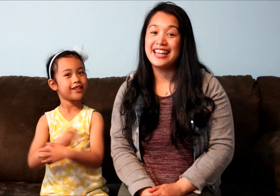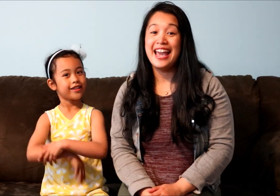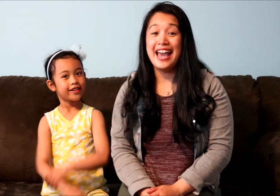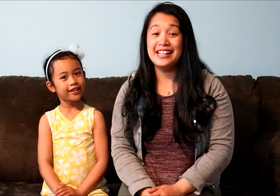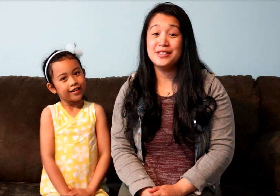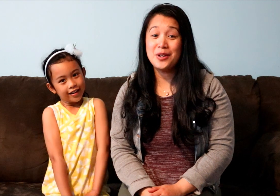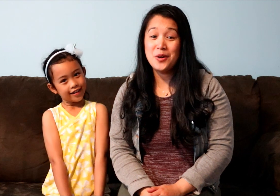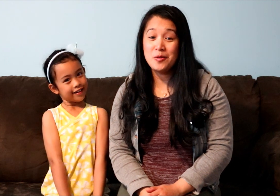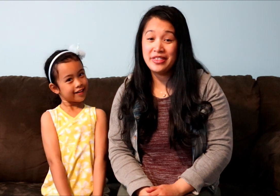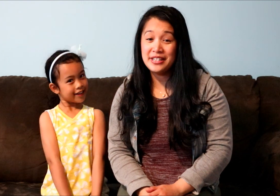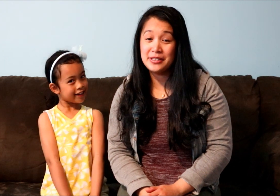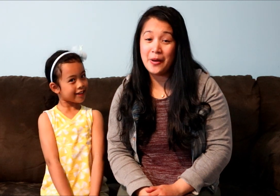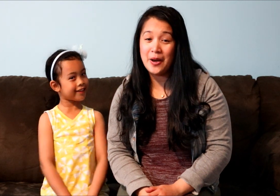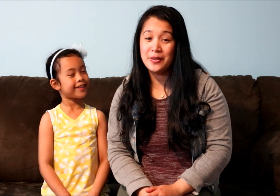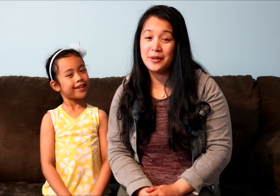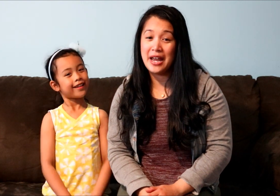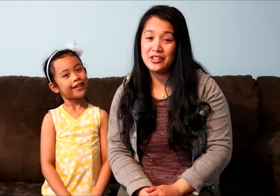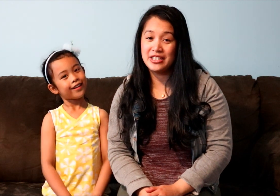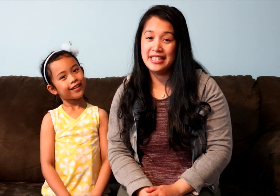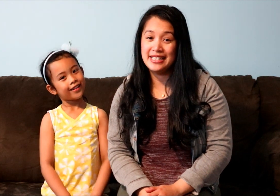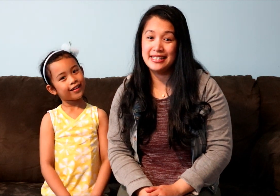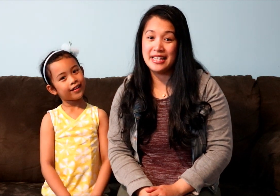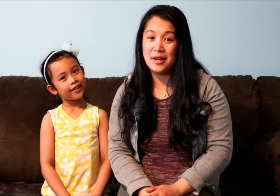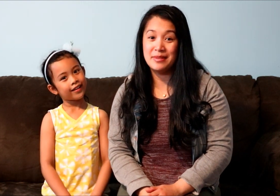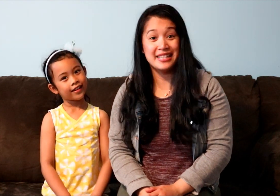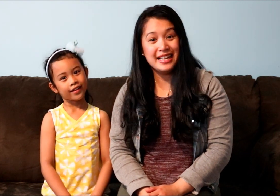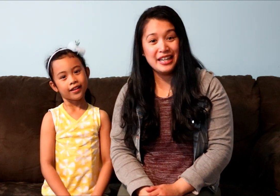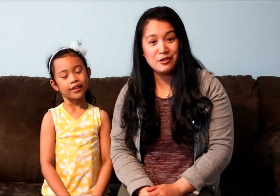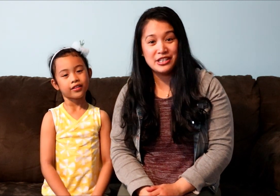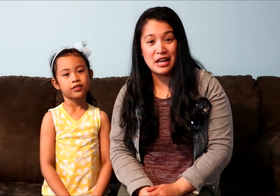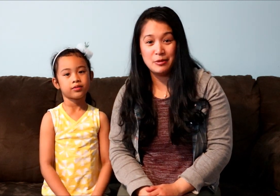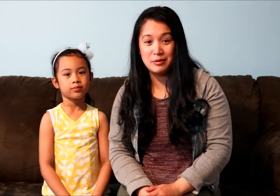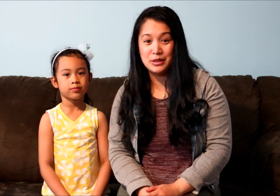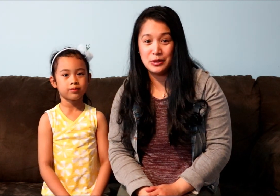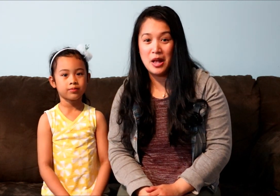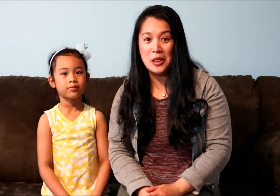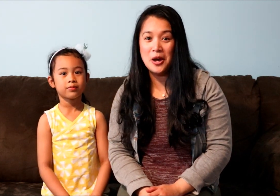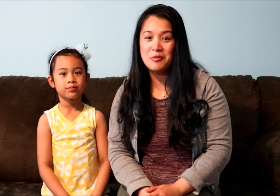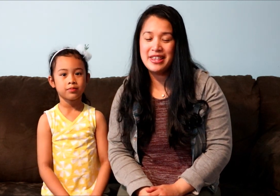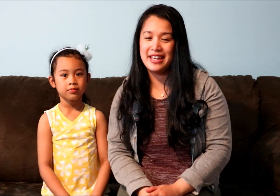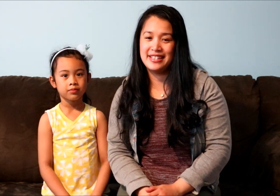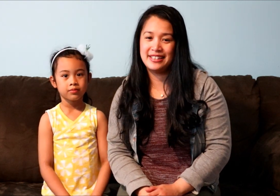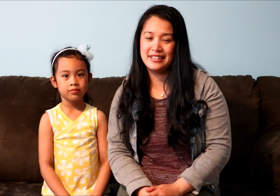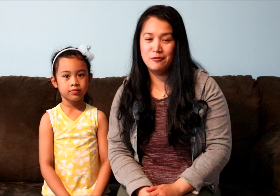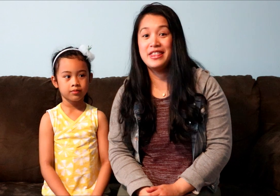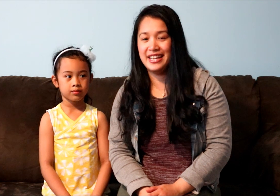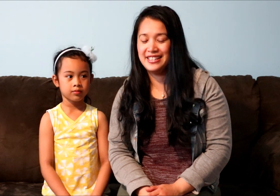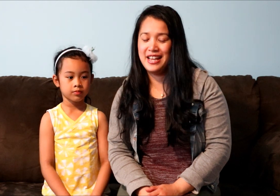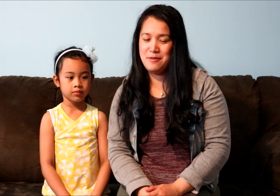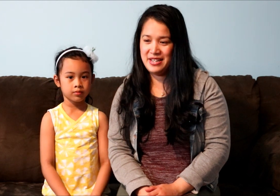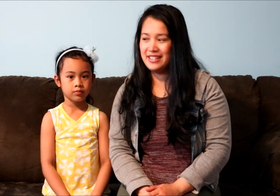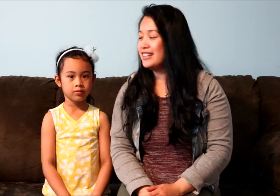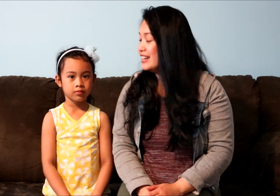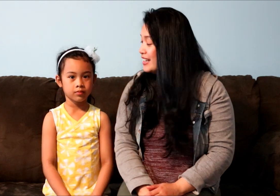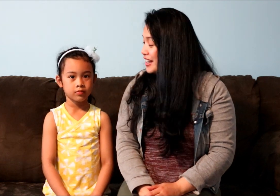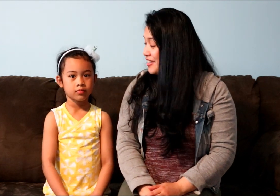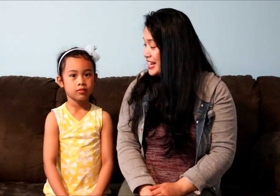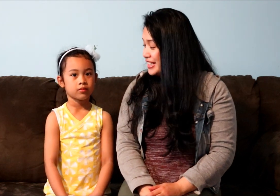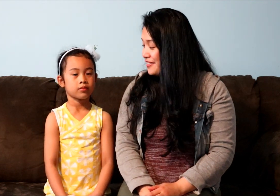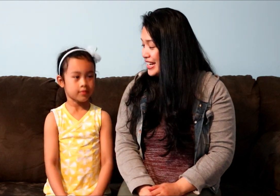And so with this song there actually is some sign language that we will do along with us. With it, I mean. Alright, you ready?